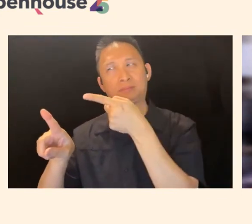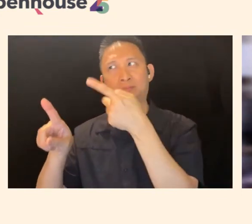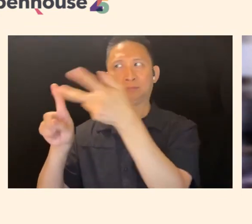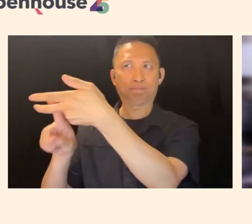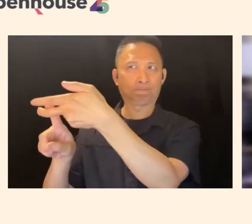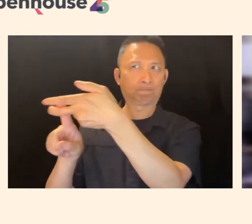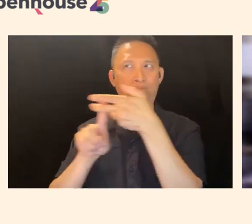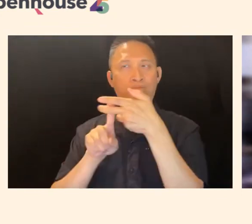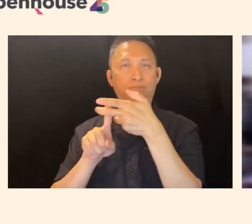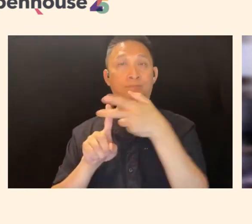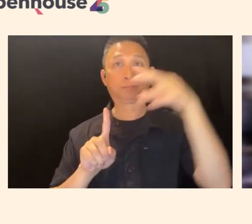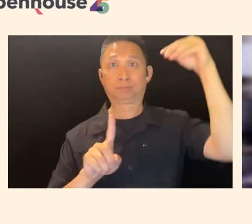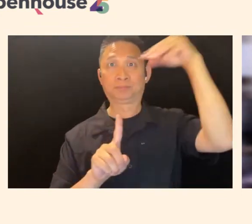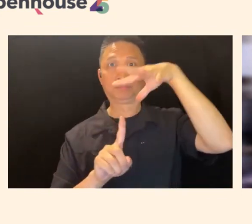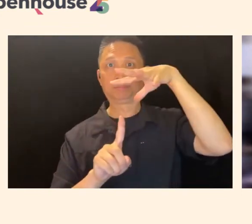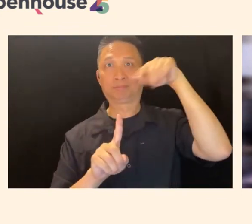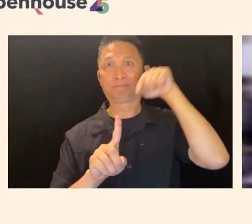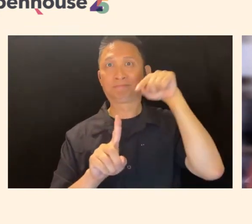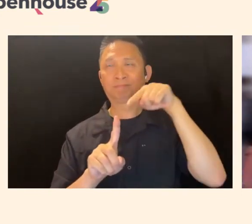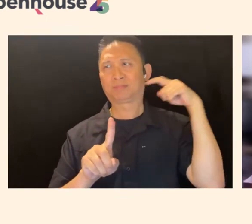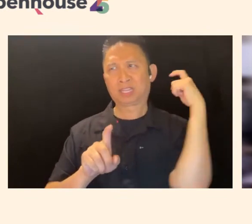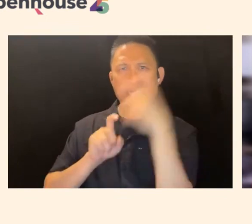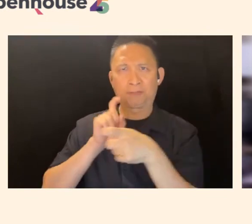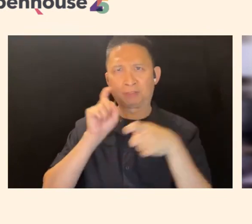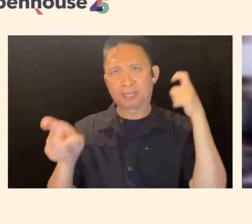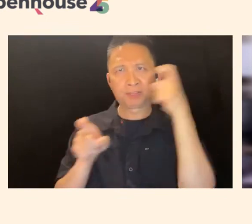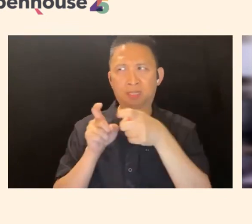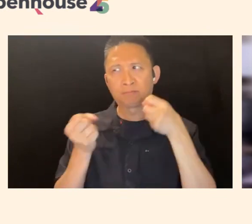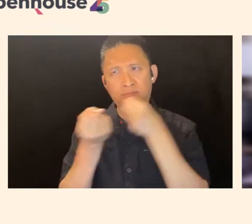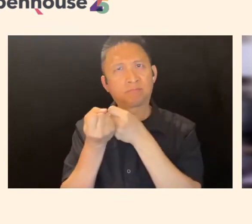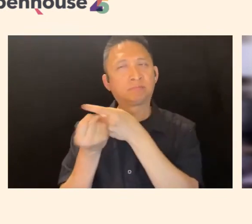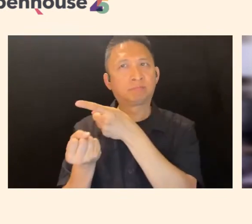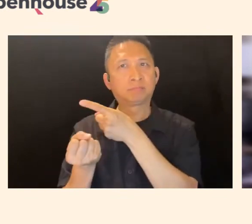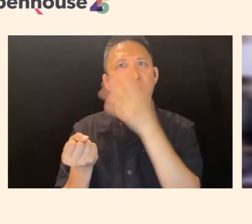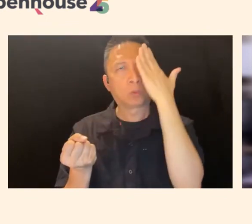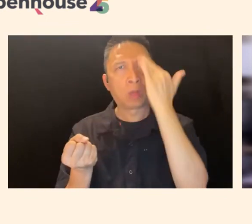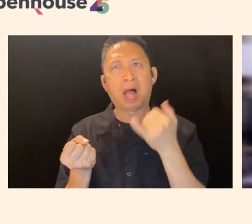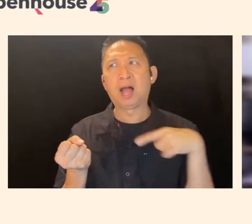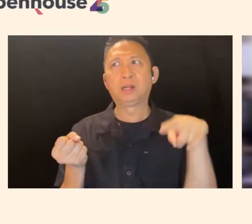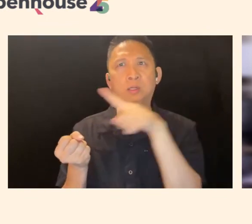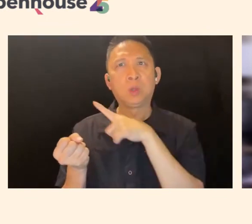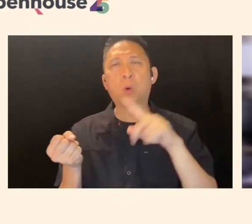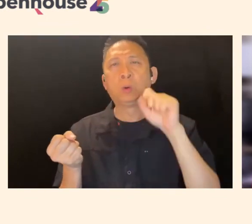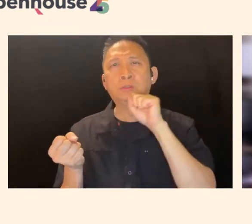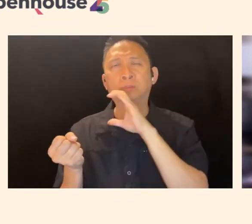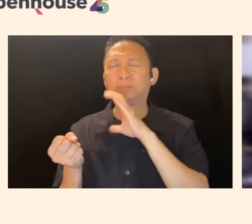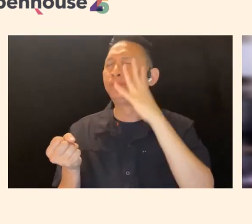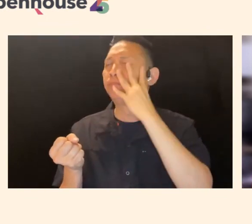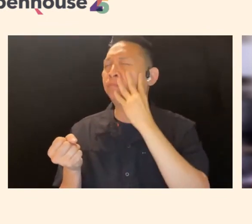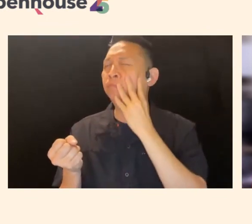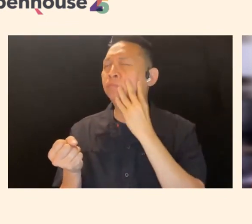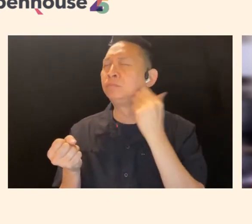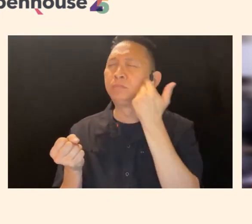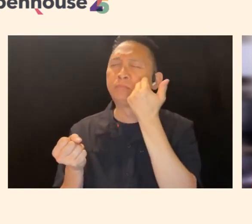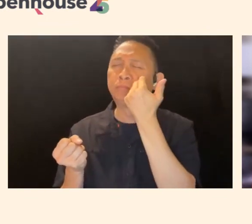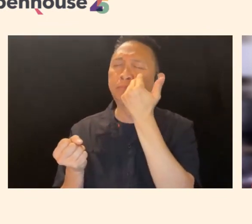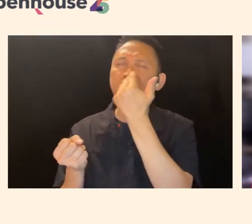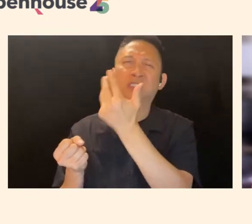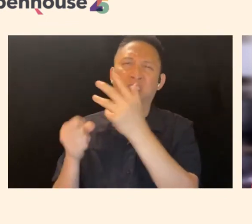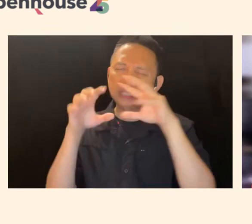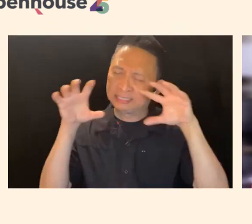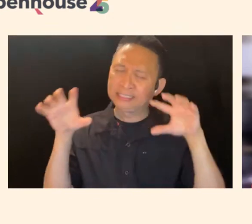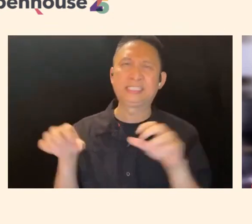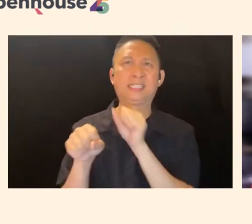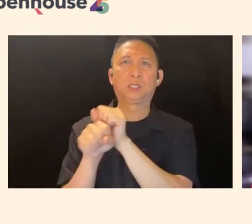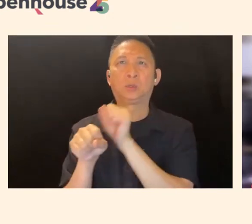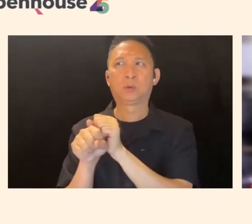lot of these elders' shoulders that we stand on. And I want to show them, and we're going